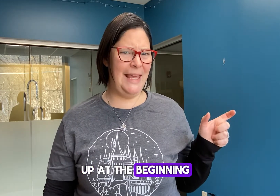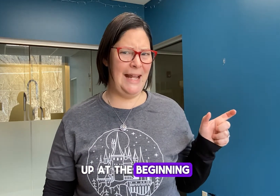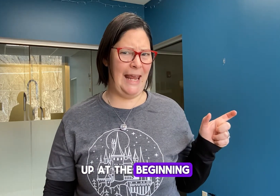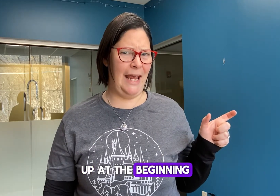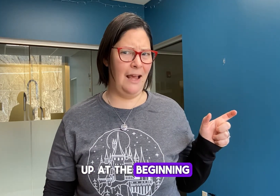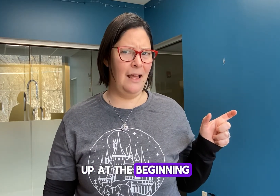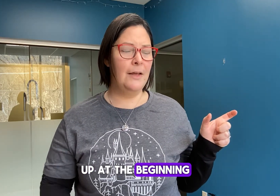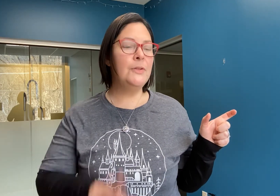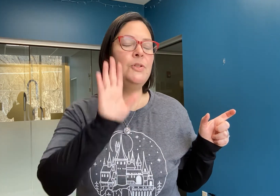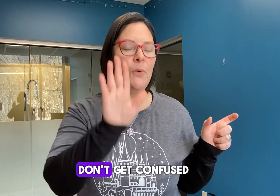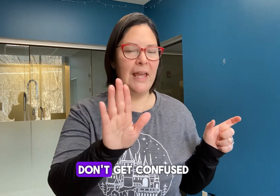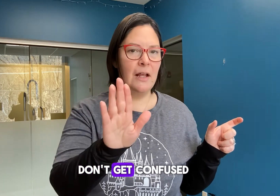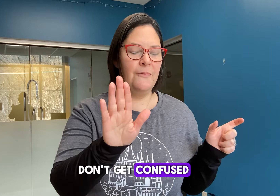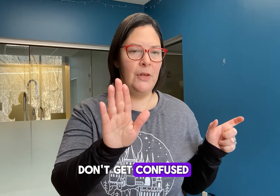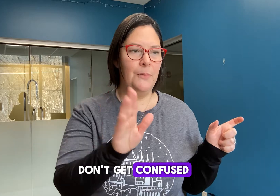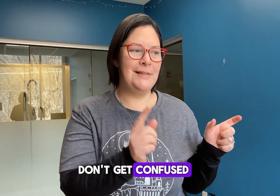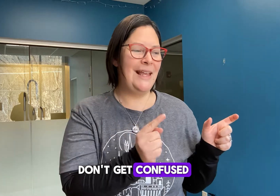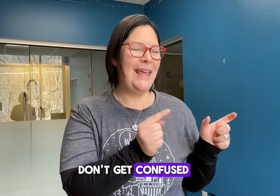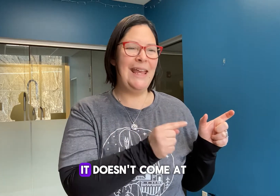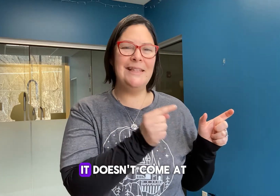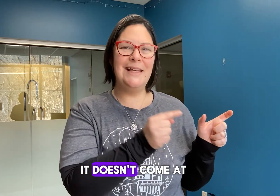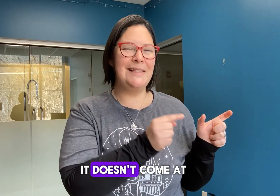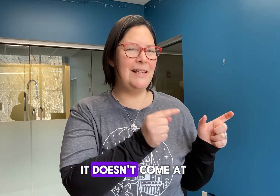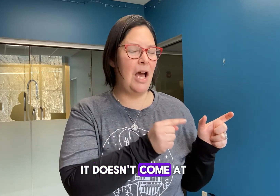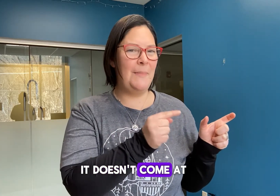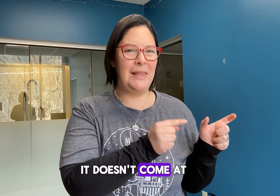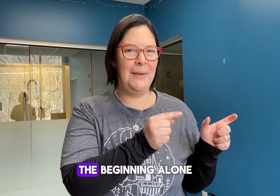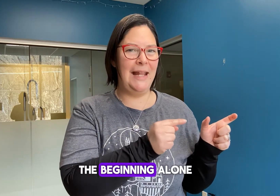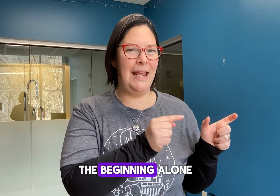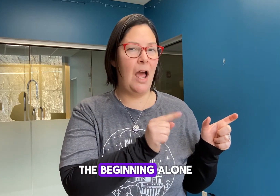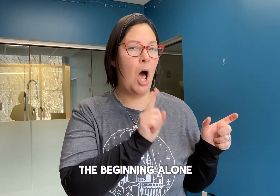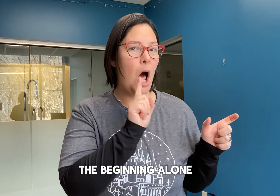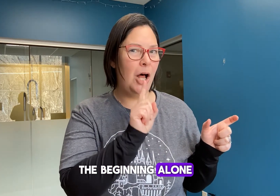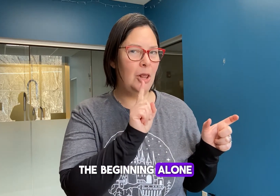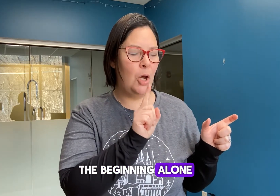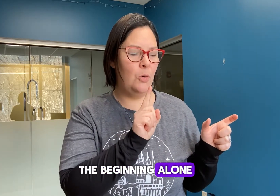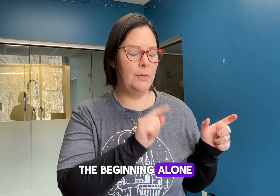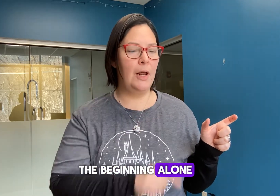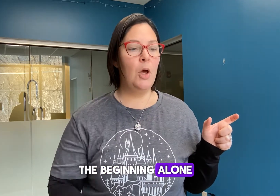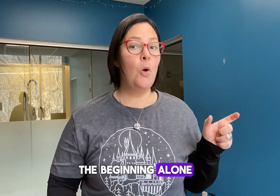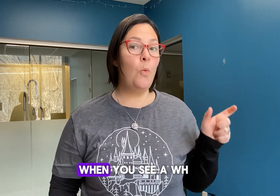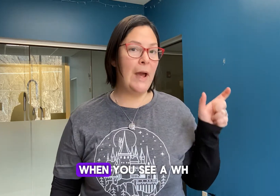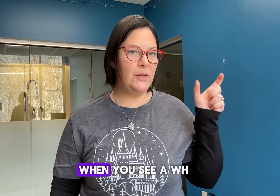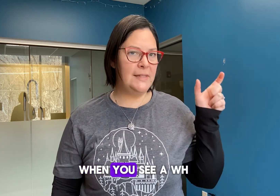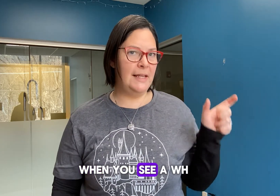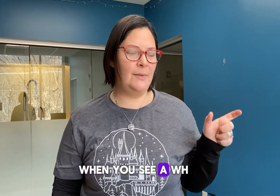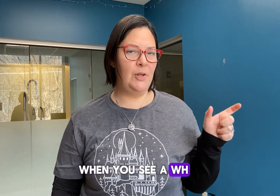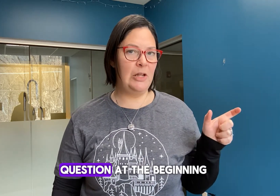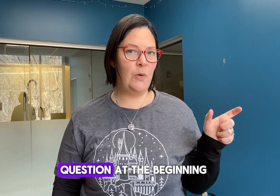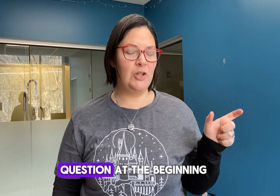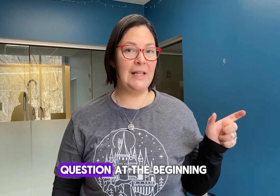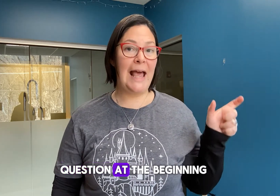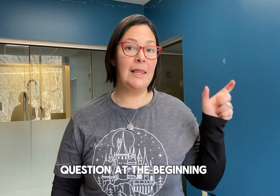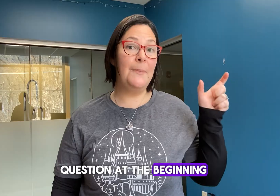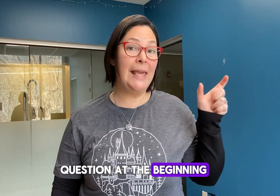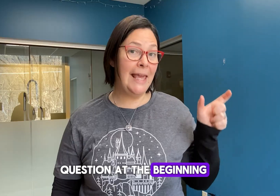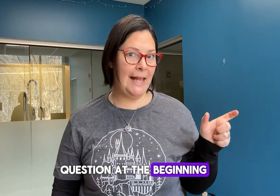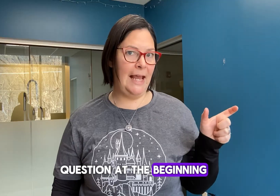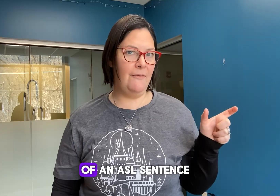beginning. Don't get confused. It doesn't come at the beginning alone. When you see a WH question at the beginning of an